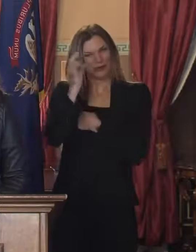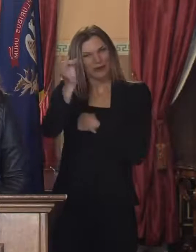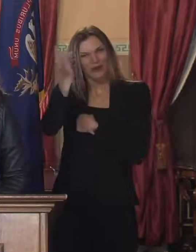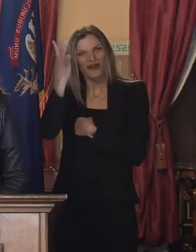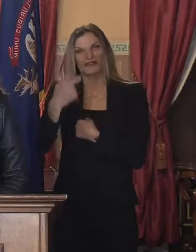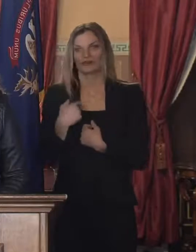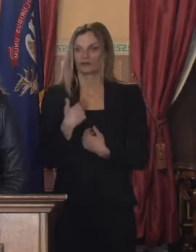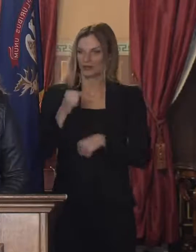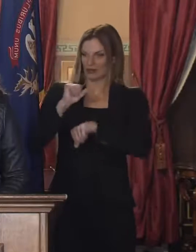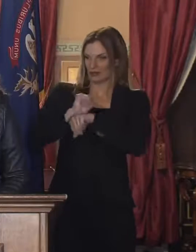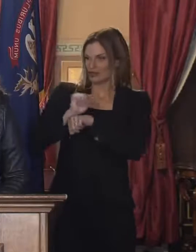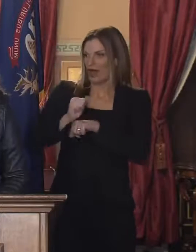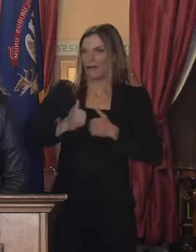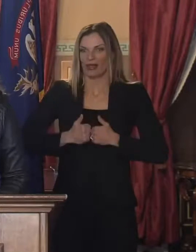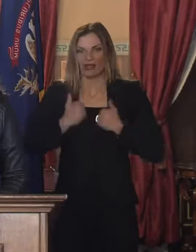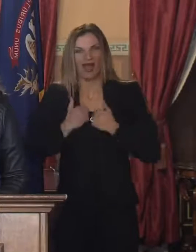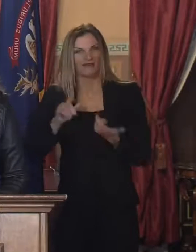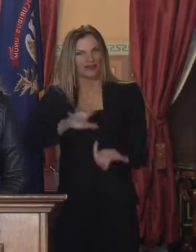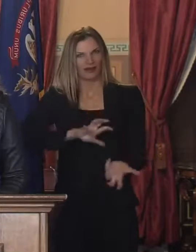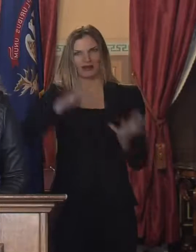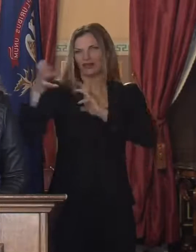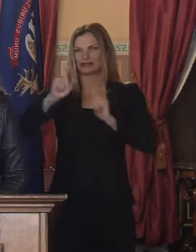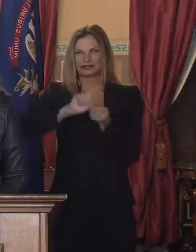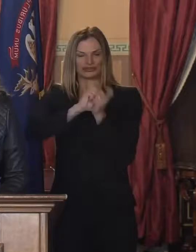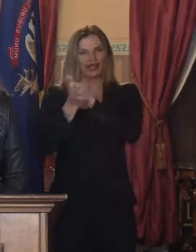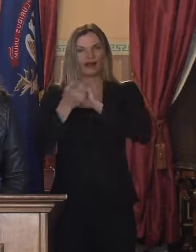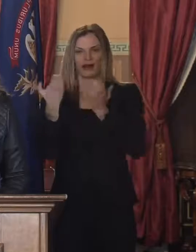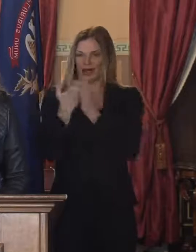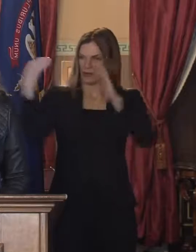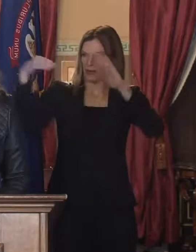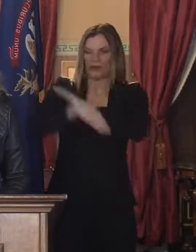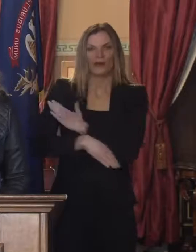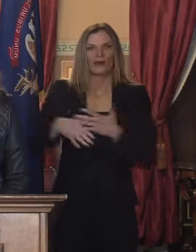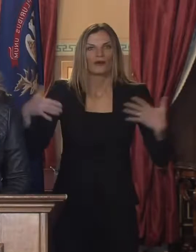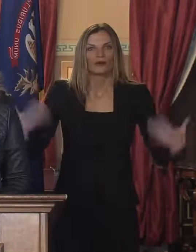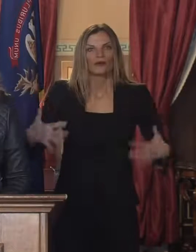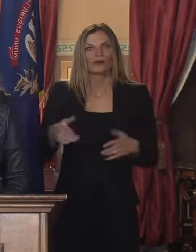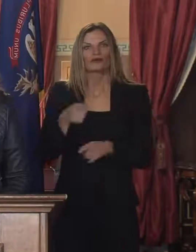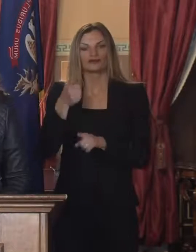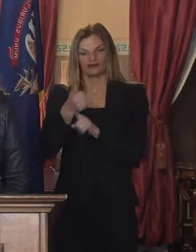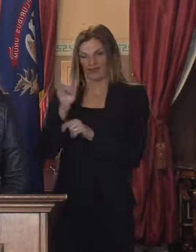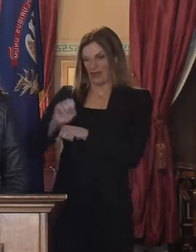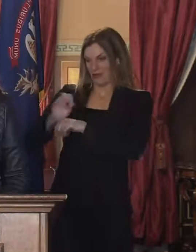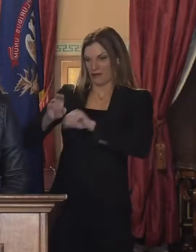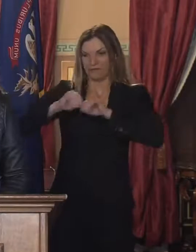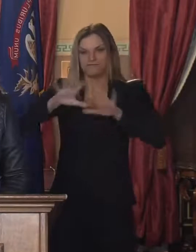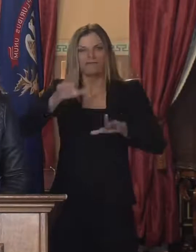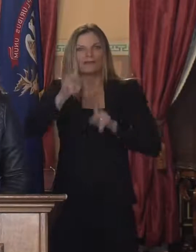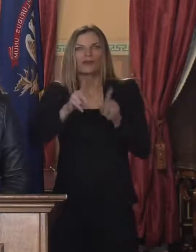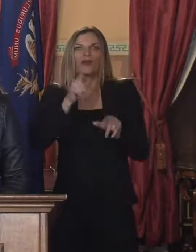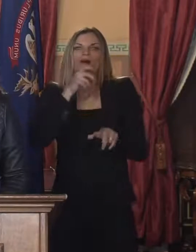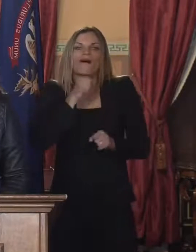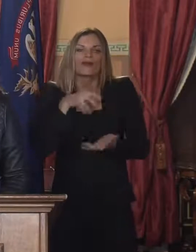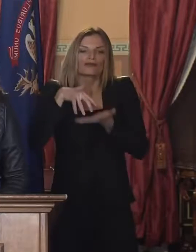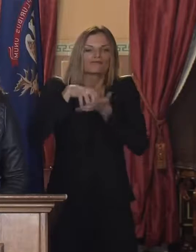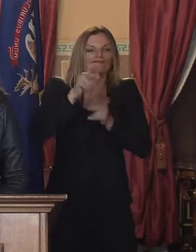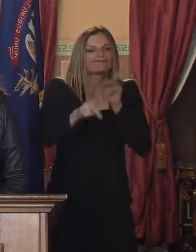jobs, our businesses, our economy. It preys on our elderly and medically vulnerable